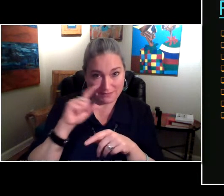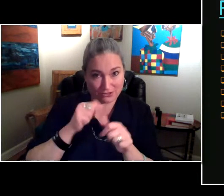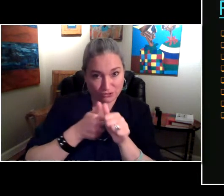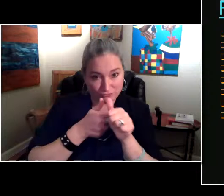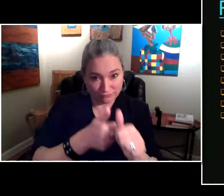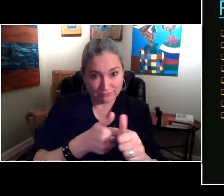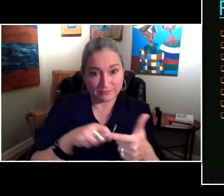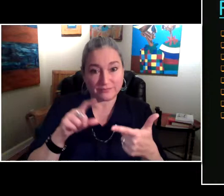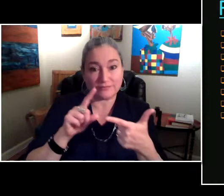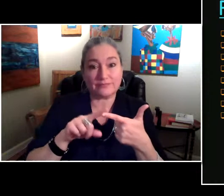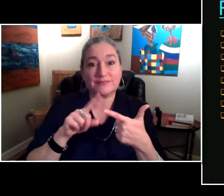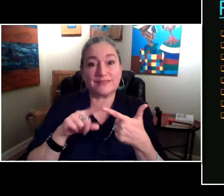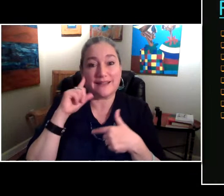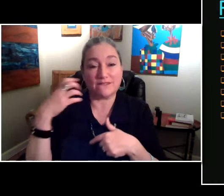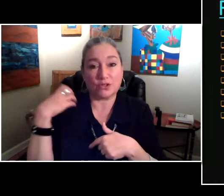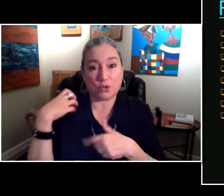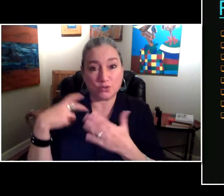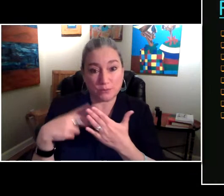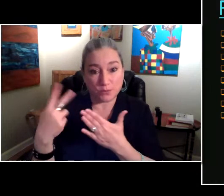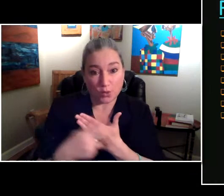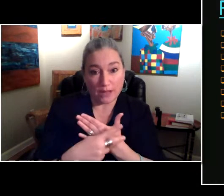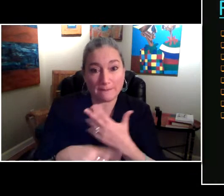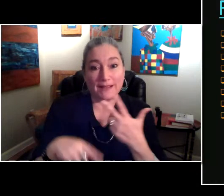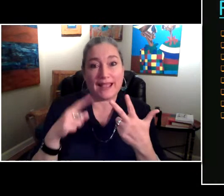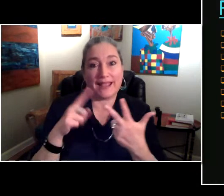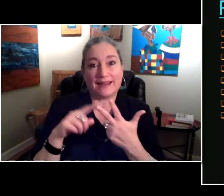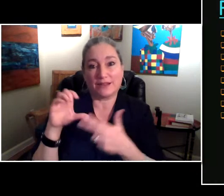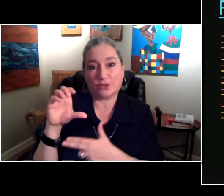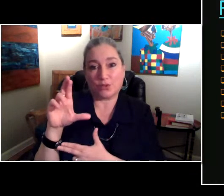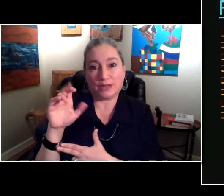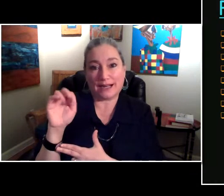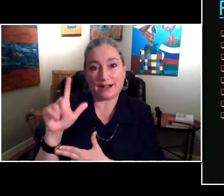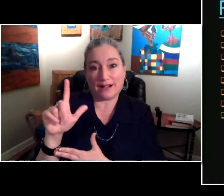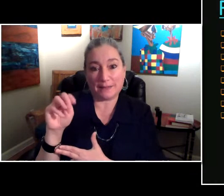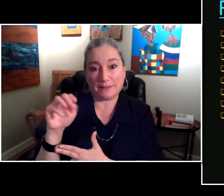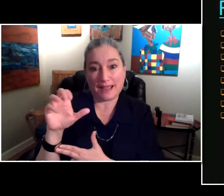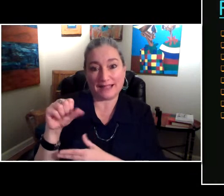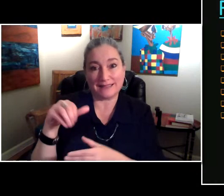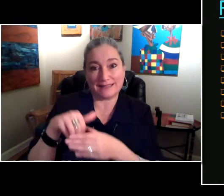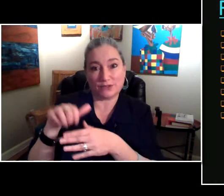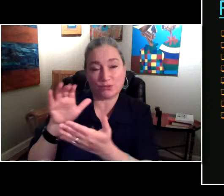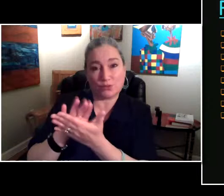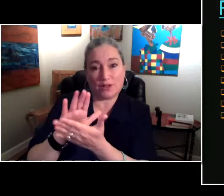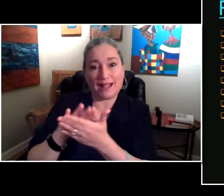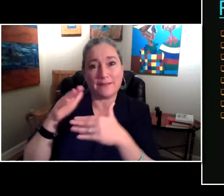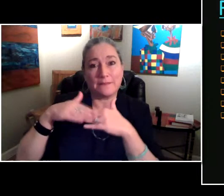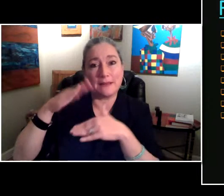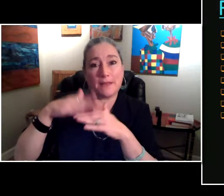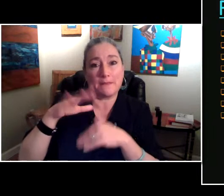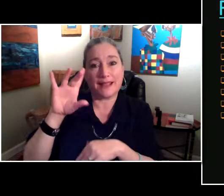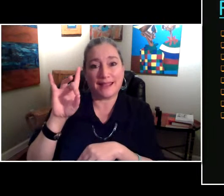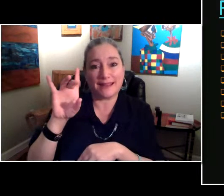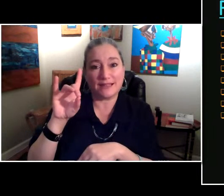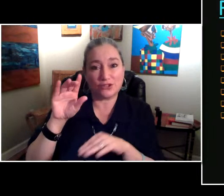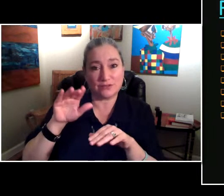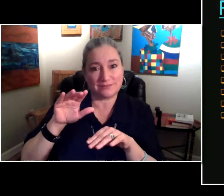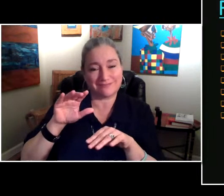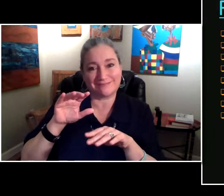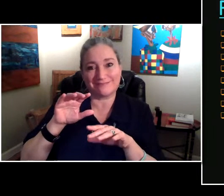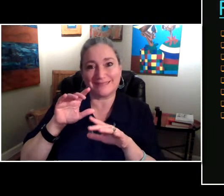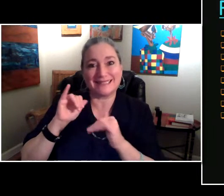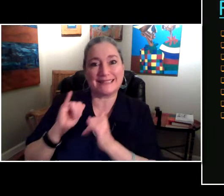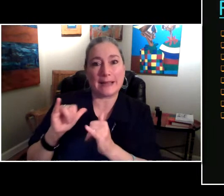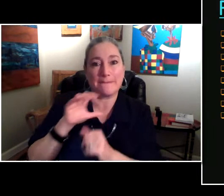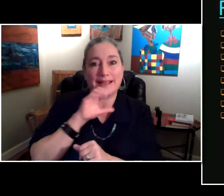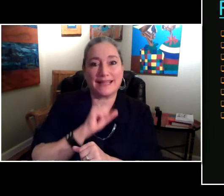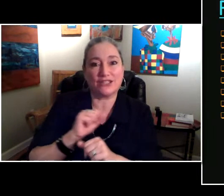that? How do we do trauma prevention? We look at SB 210 and language milestones. We look at deaf coach programs.